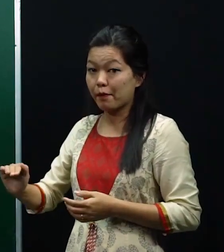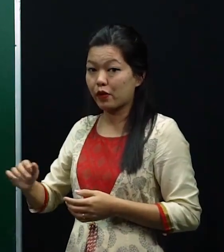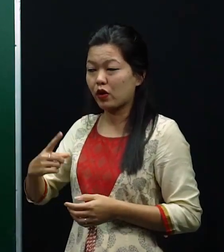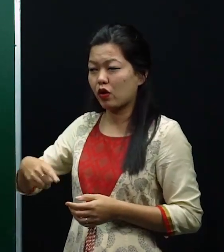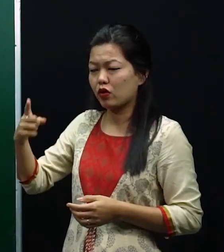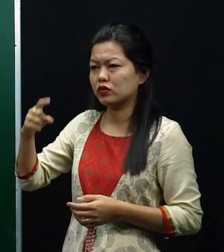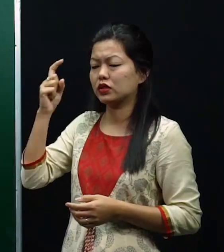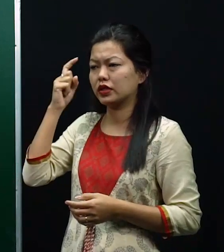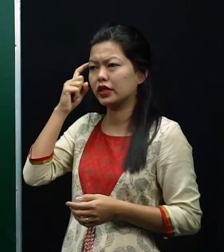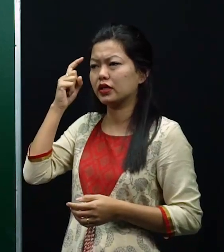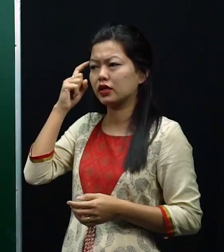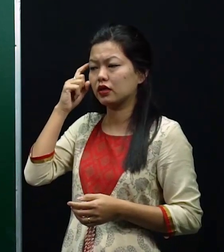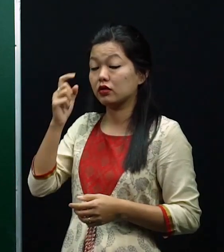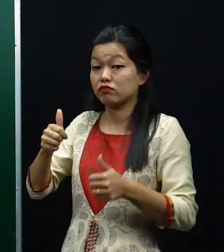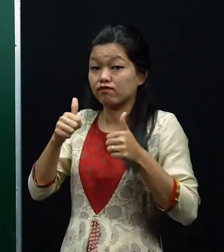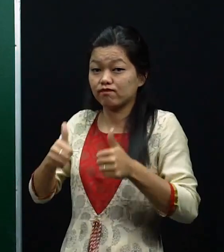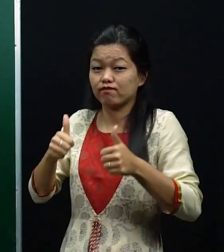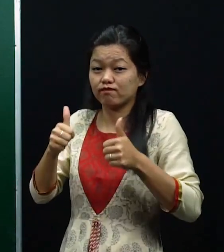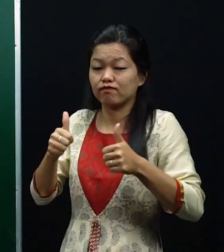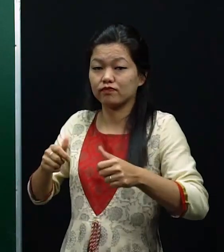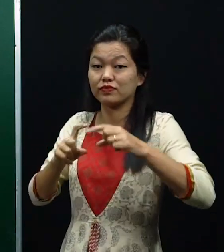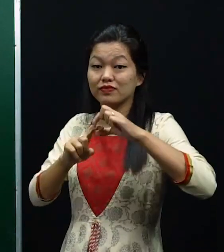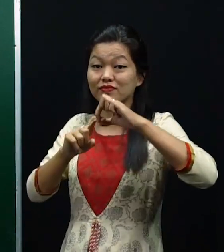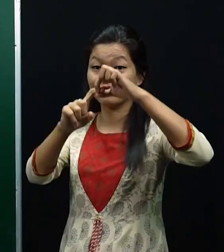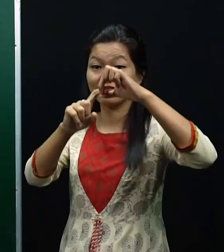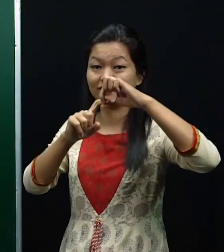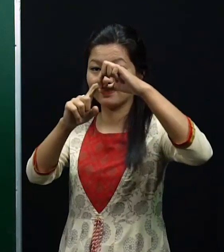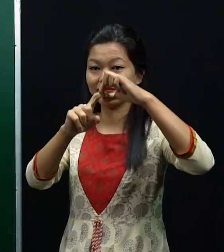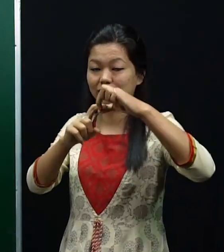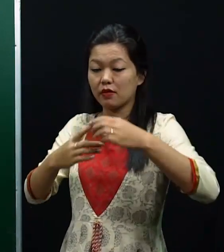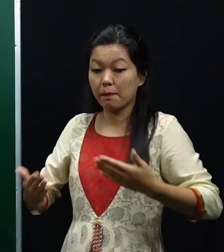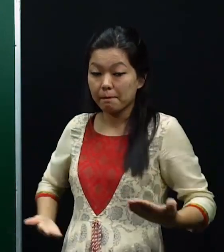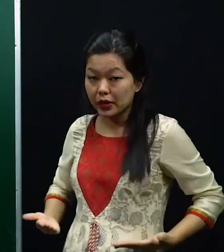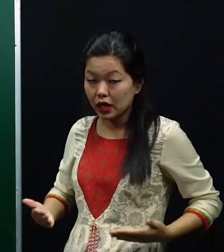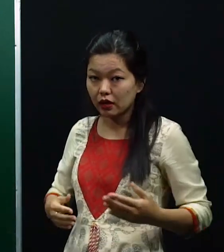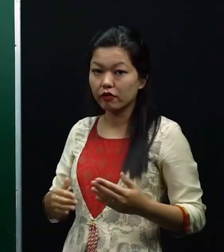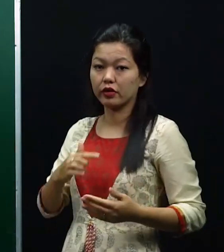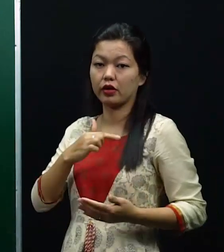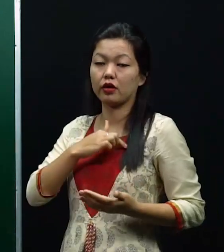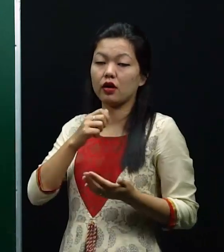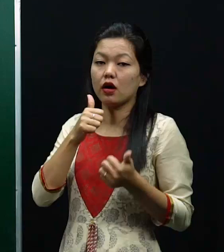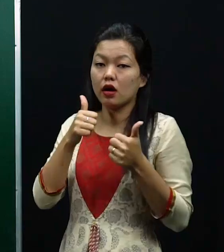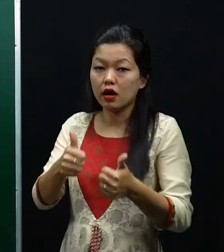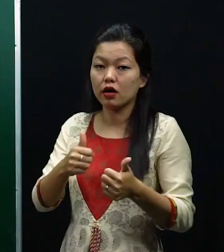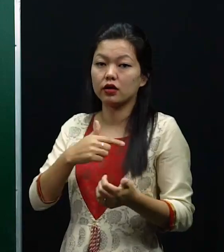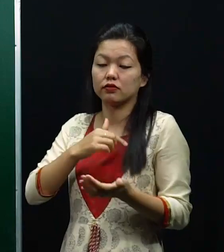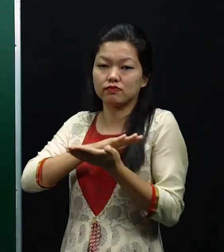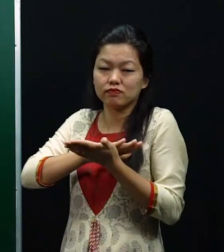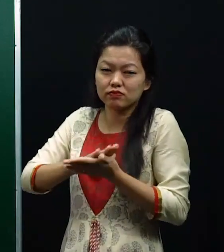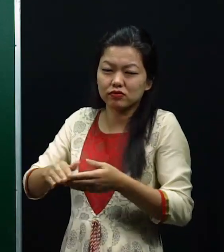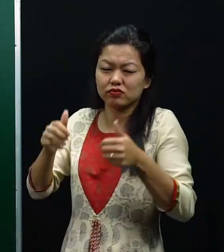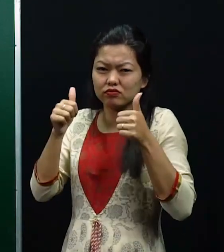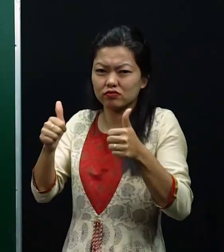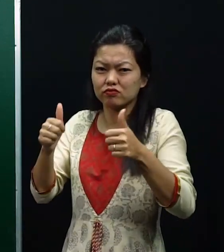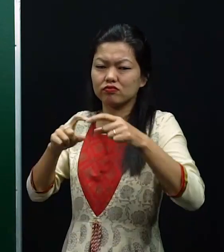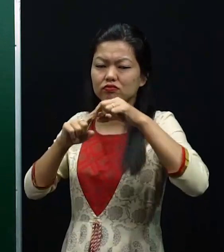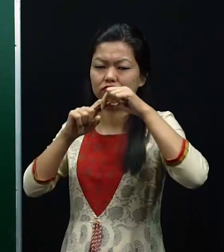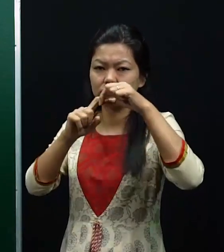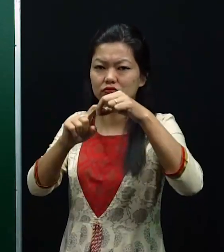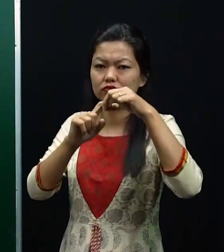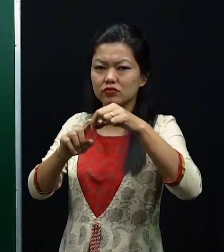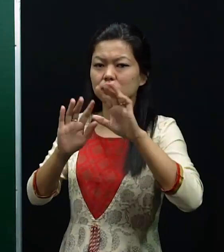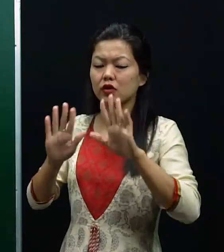cannot communicate with him verbally, he would just look at the stone, keep imagining a lot of things that he would do, and all